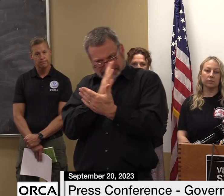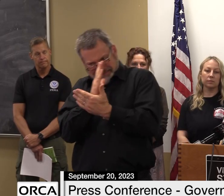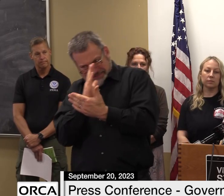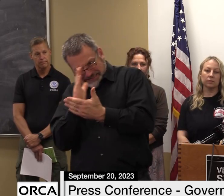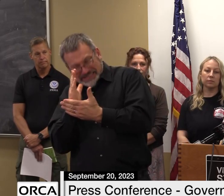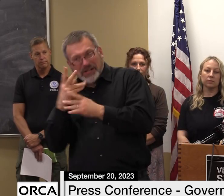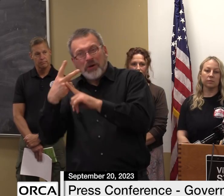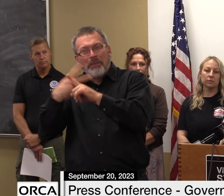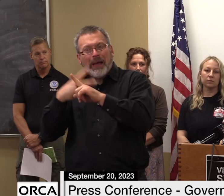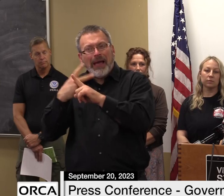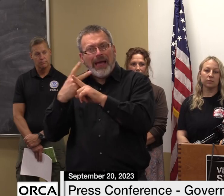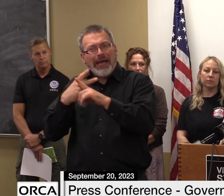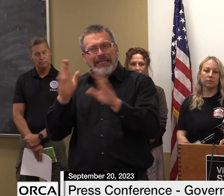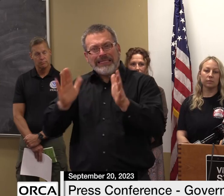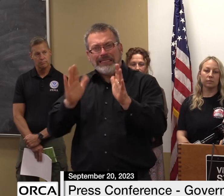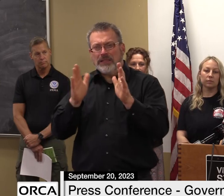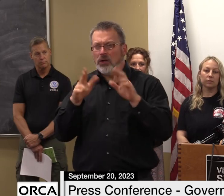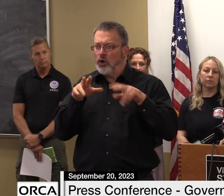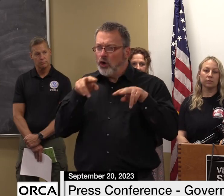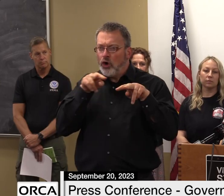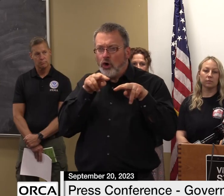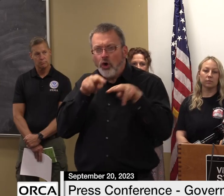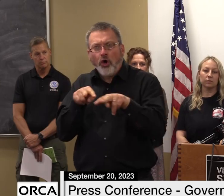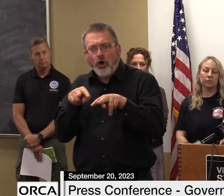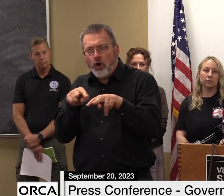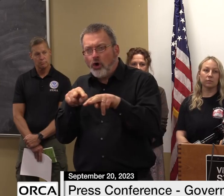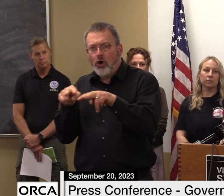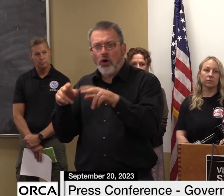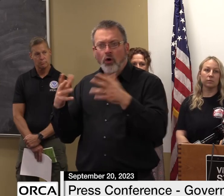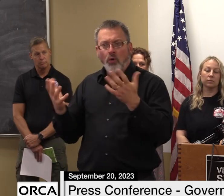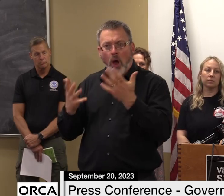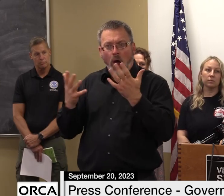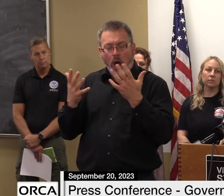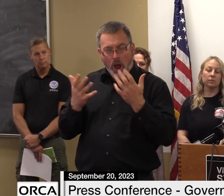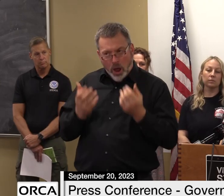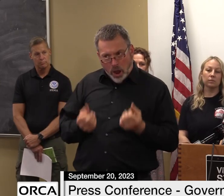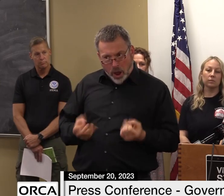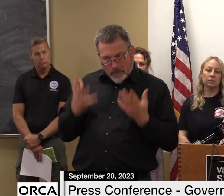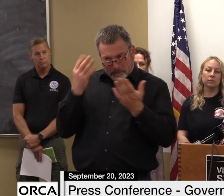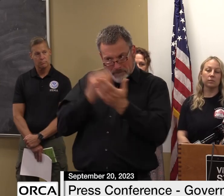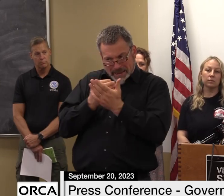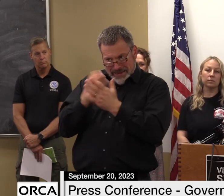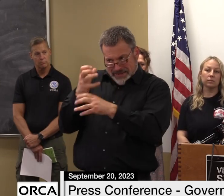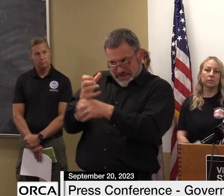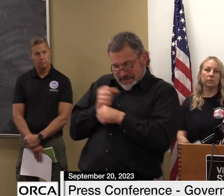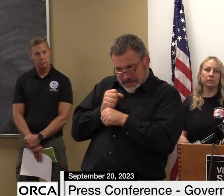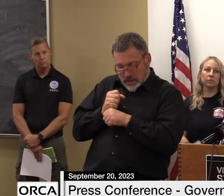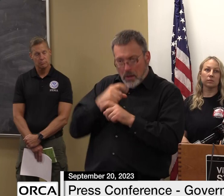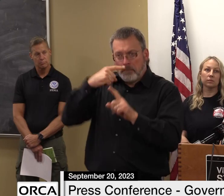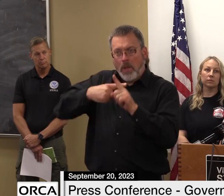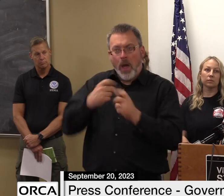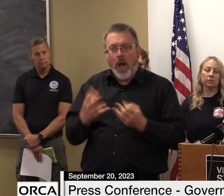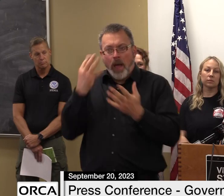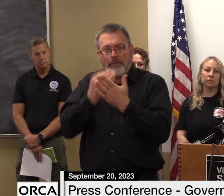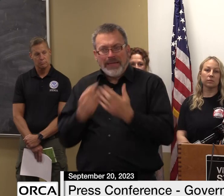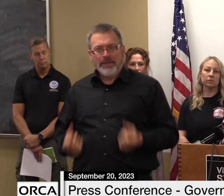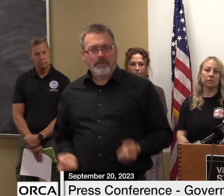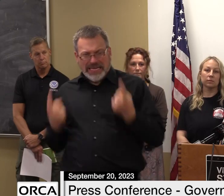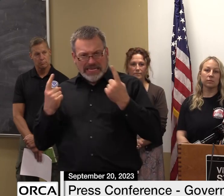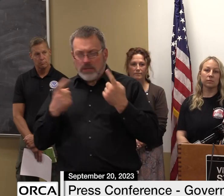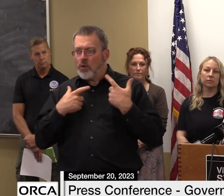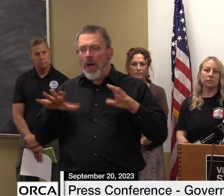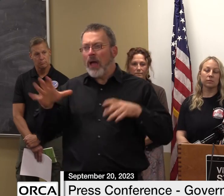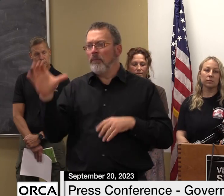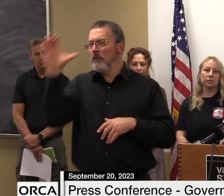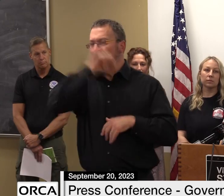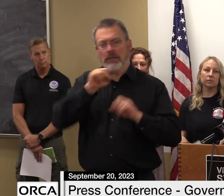to just take another look at your award, at what it has cost you in the meantime, and make sure you don't miss an opportunity to appeal if you